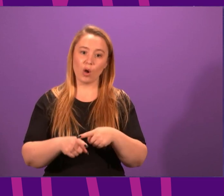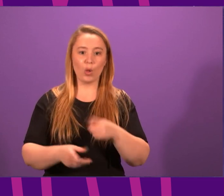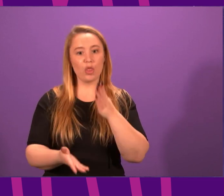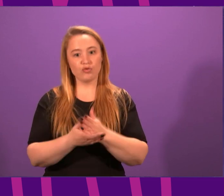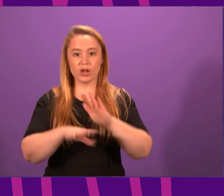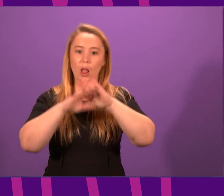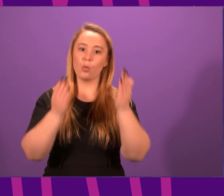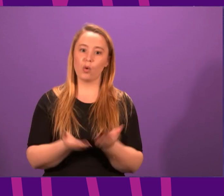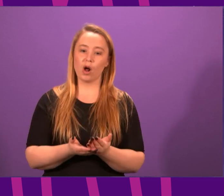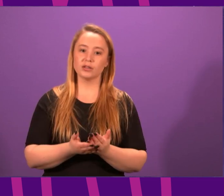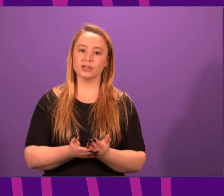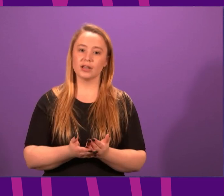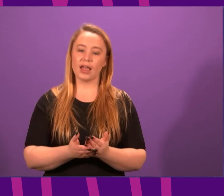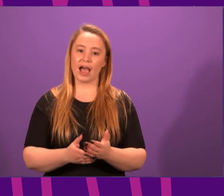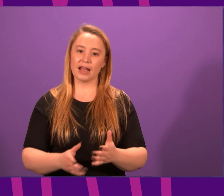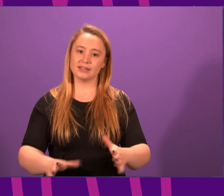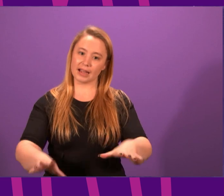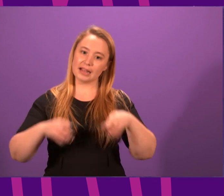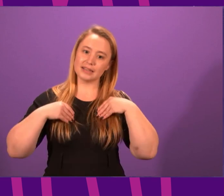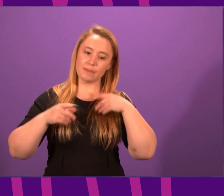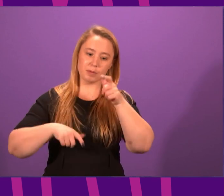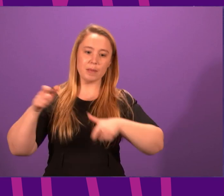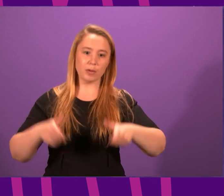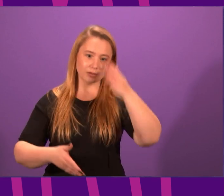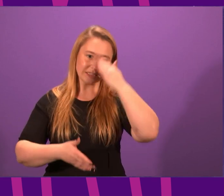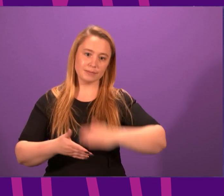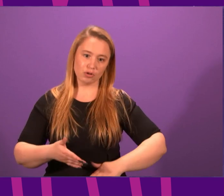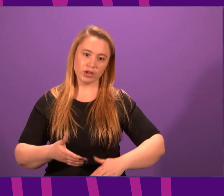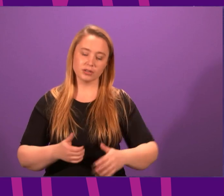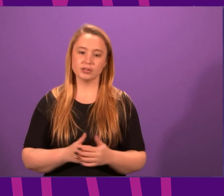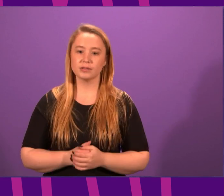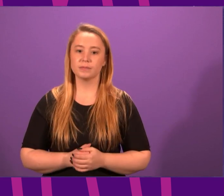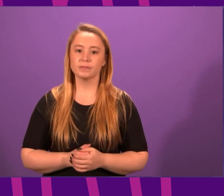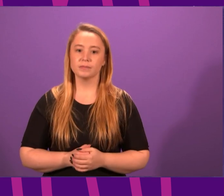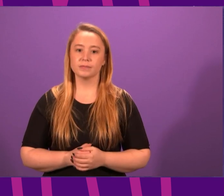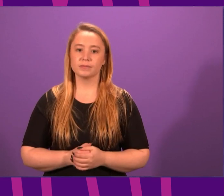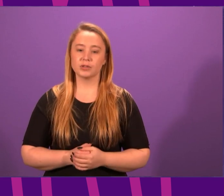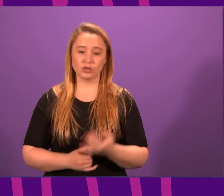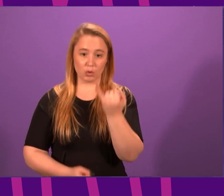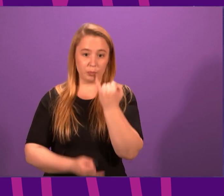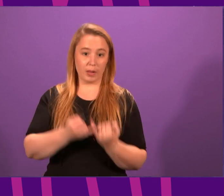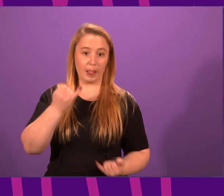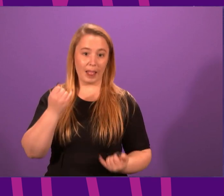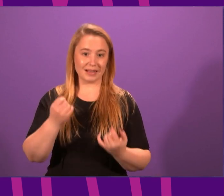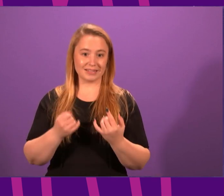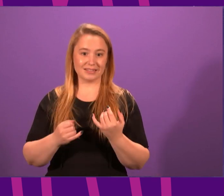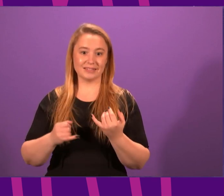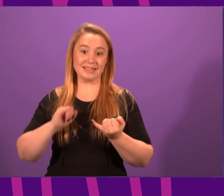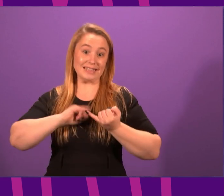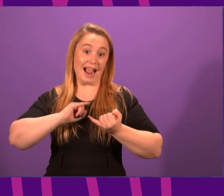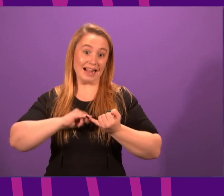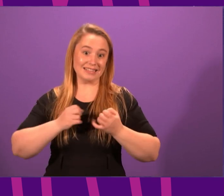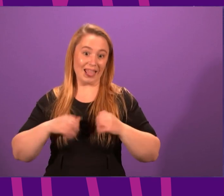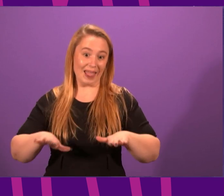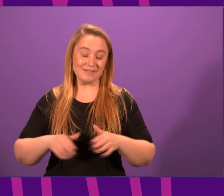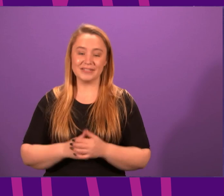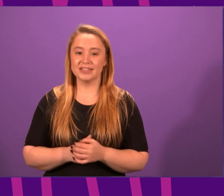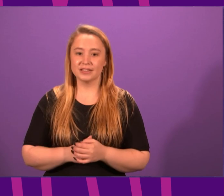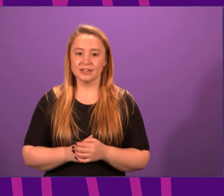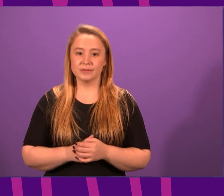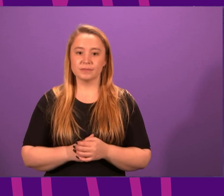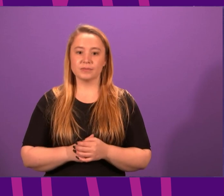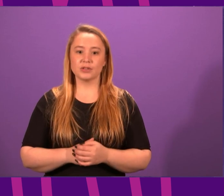lived experiences. And in closing, I recognise in my final seconds, Presiding Officer,